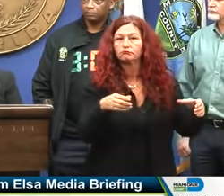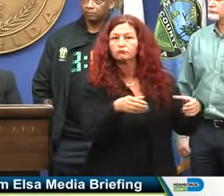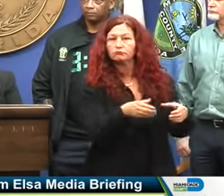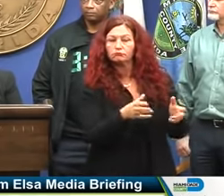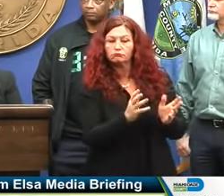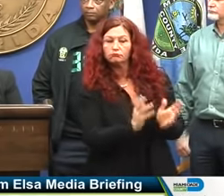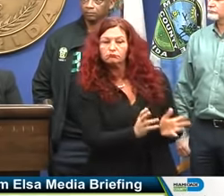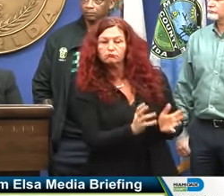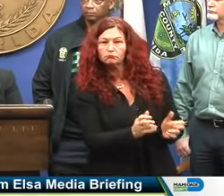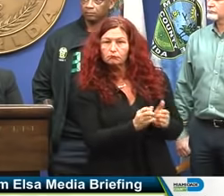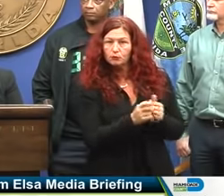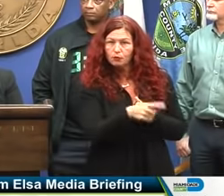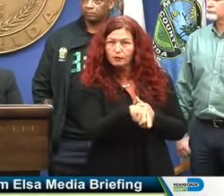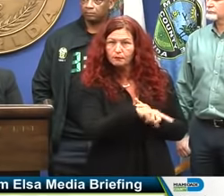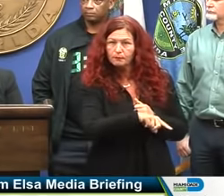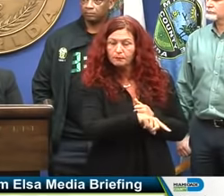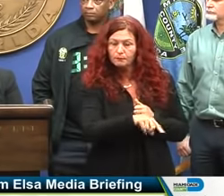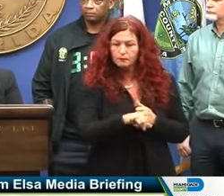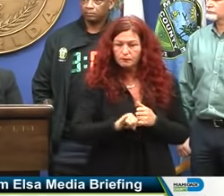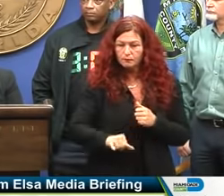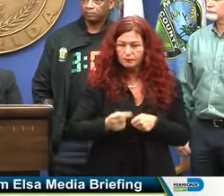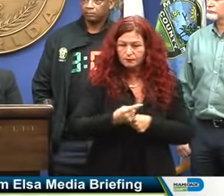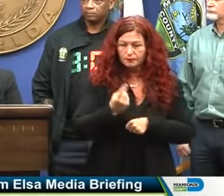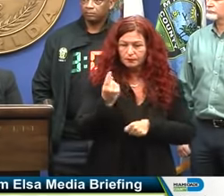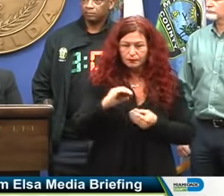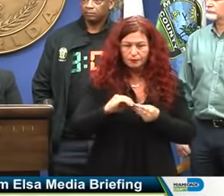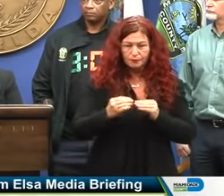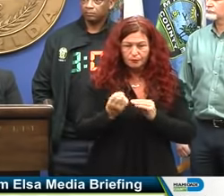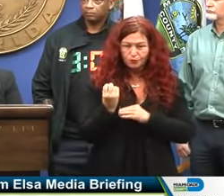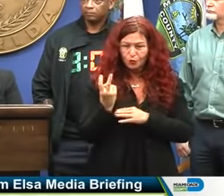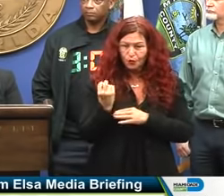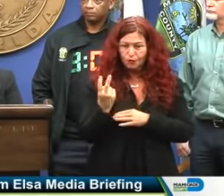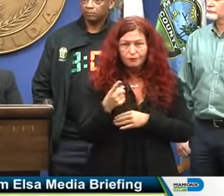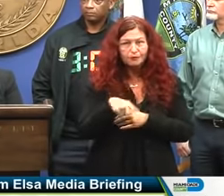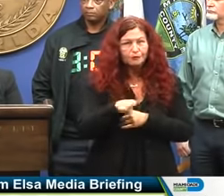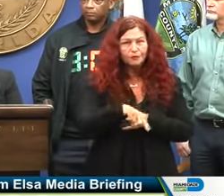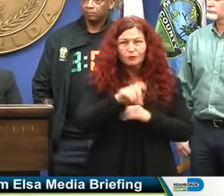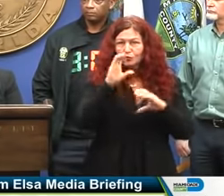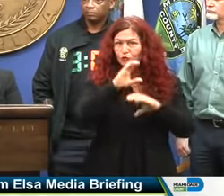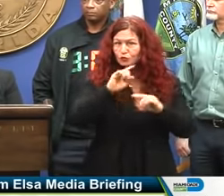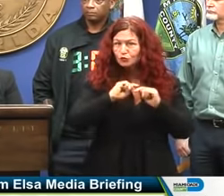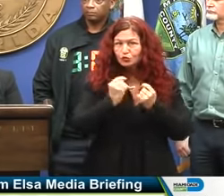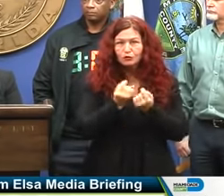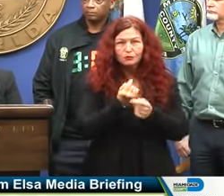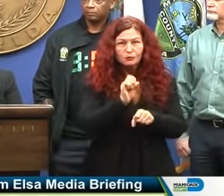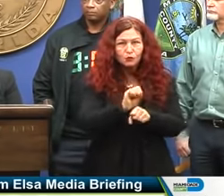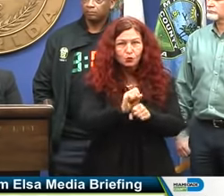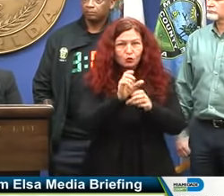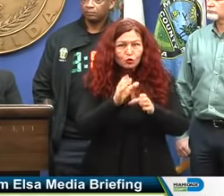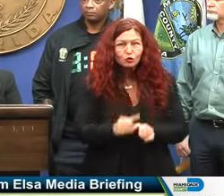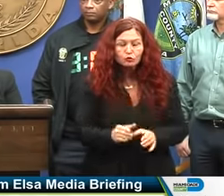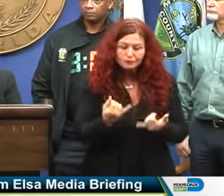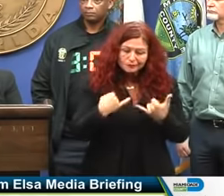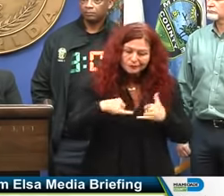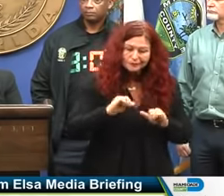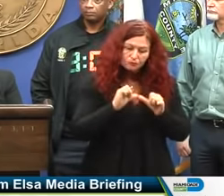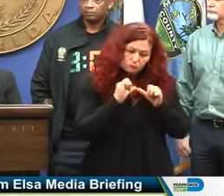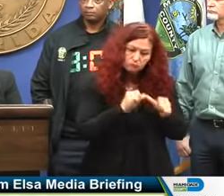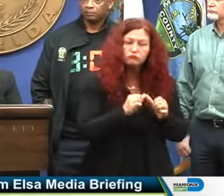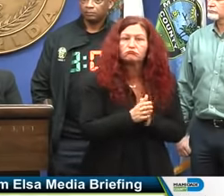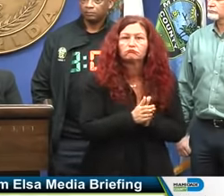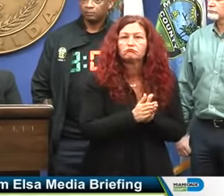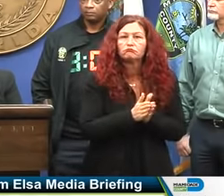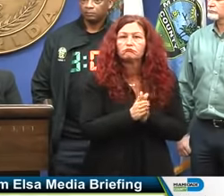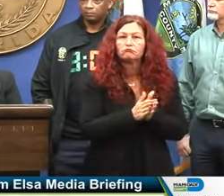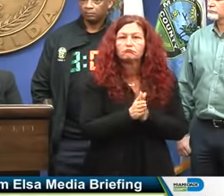mission. They have the same determination and strength as when they got out on day 1. It is a